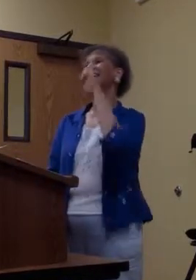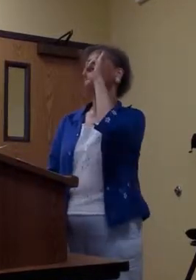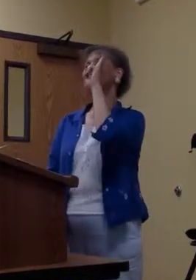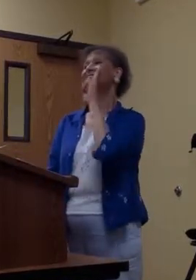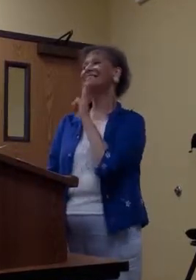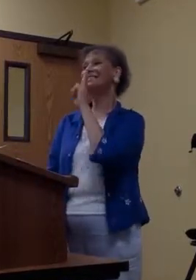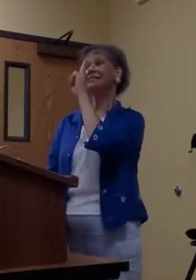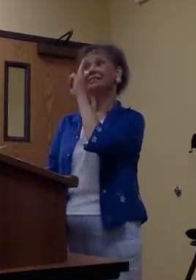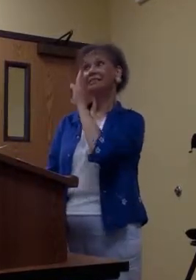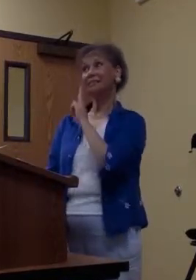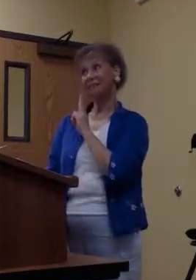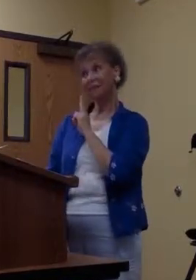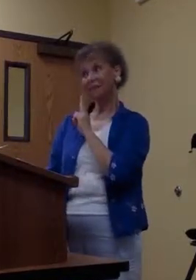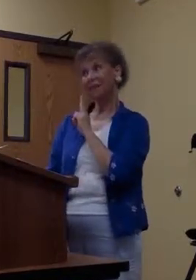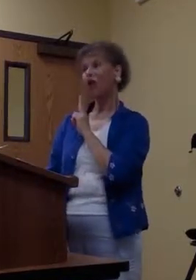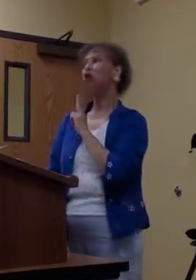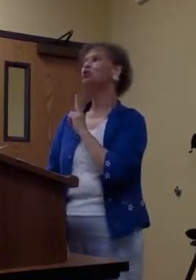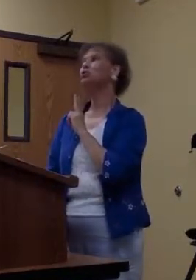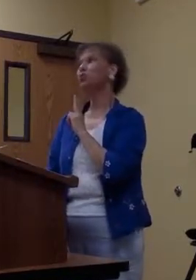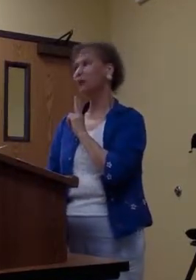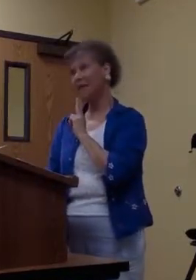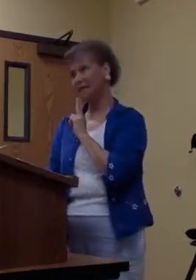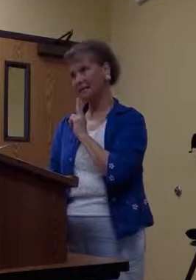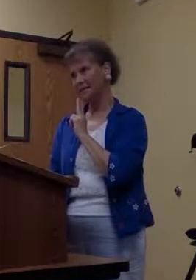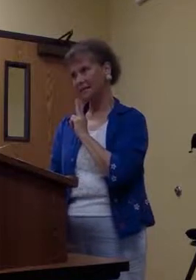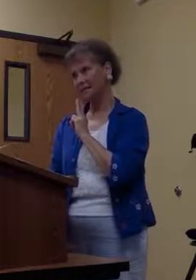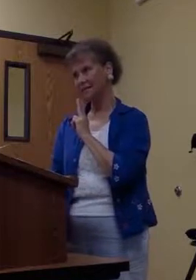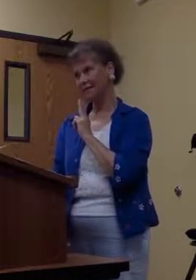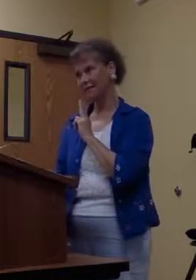Twins. twins. It's an H